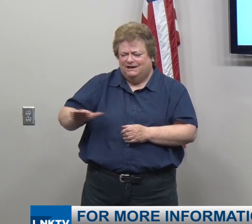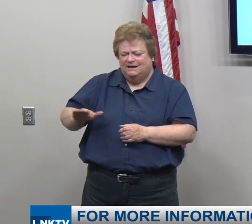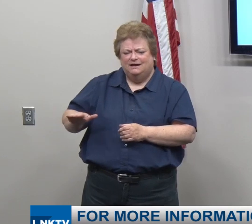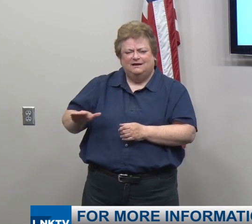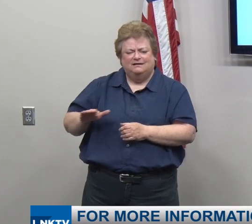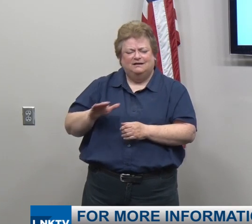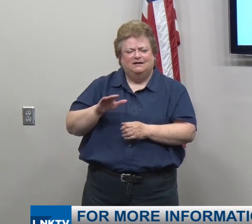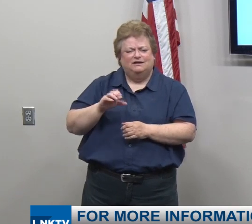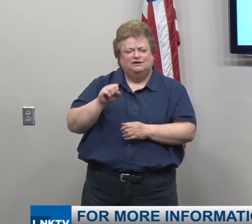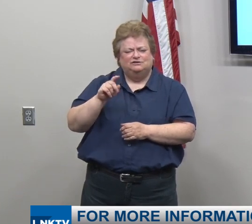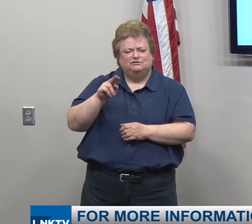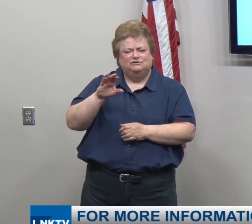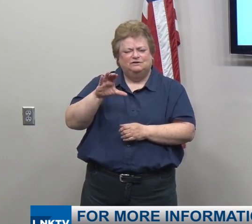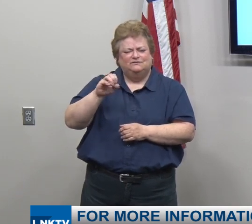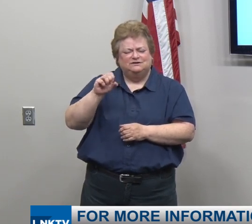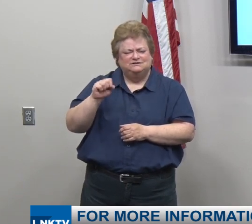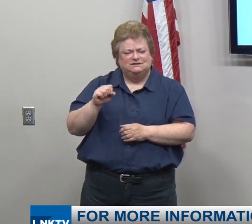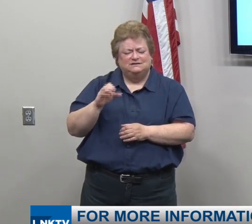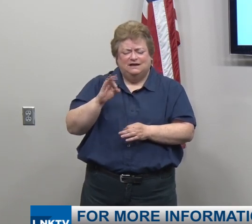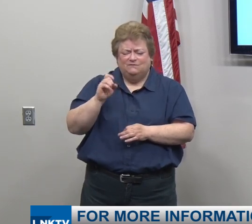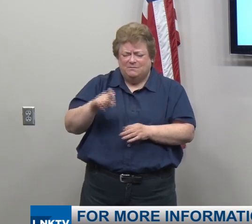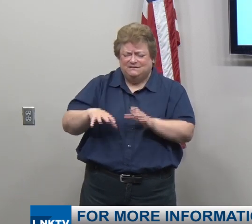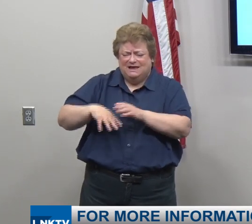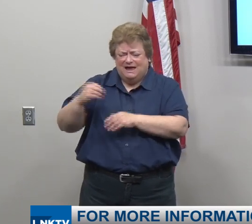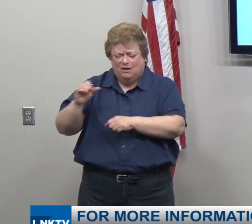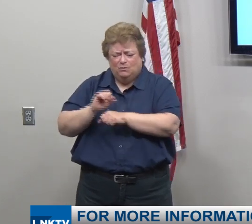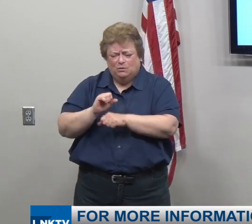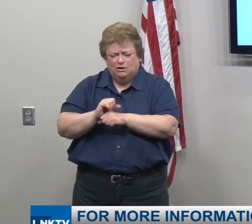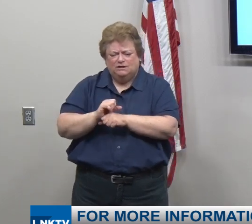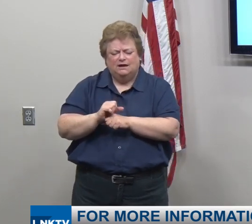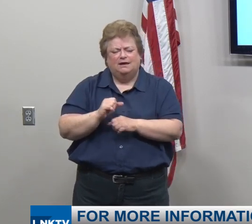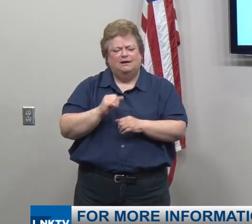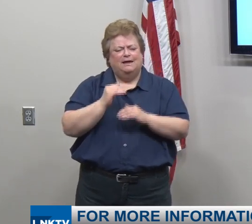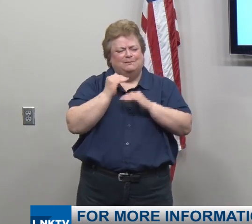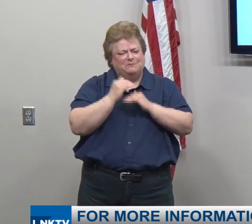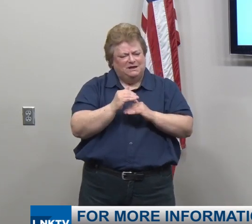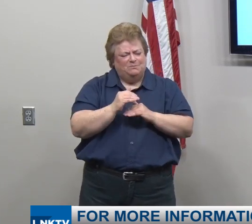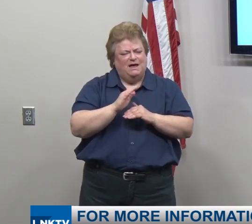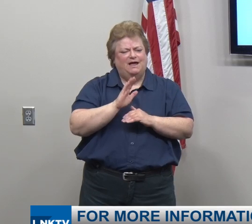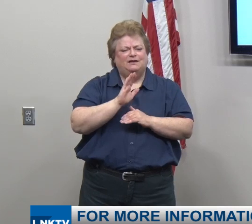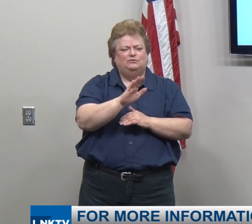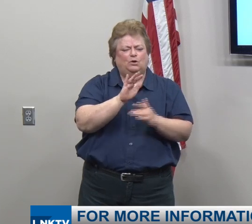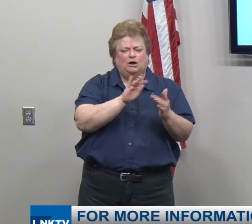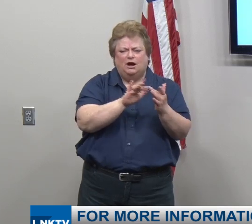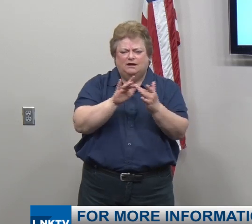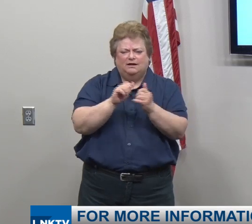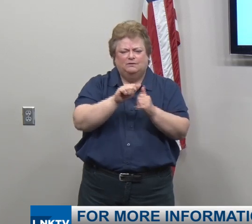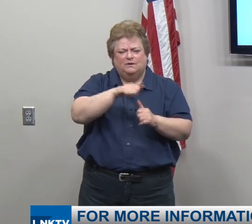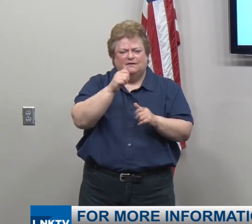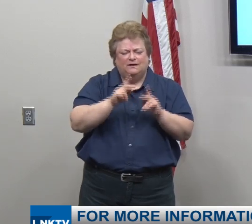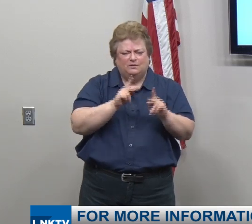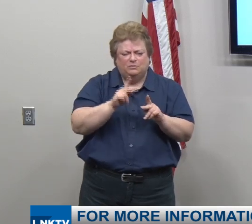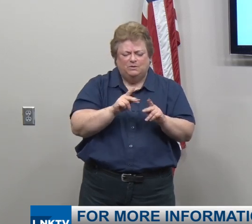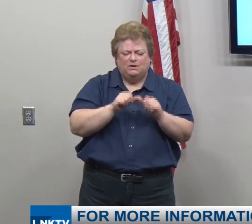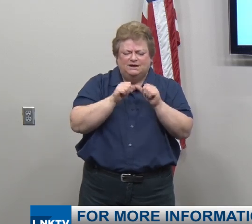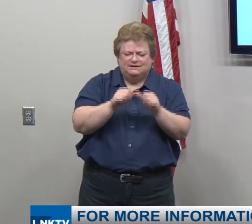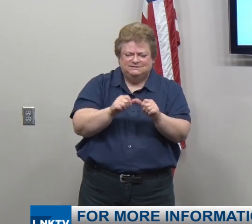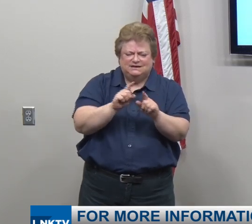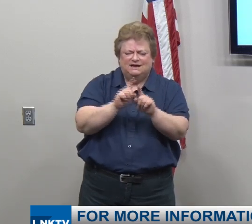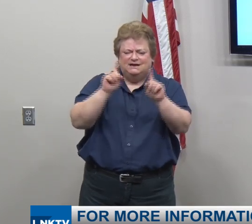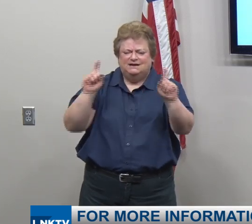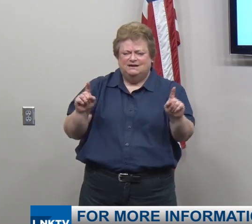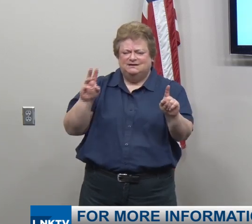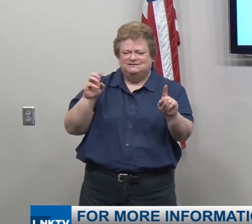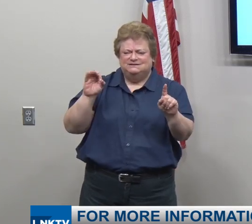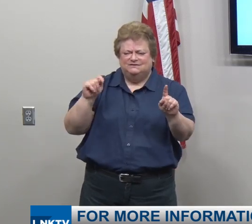must go out for work or other necessities, minimize contact with others. Keep a distance of 6 feet between people and wear a cover over